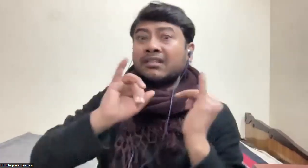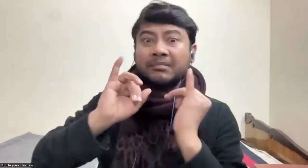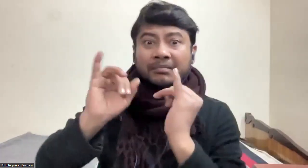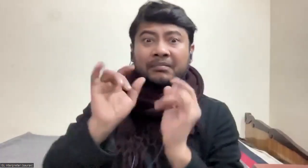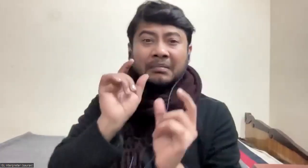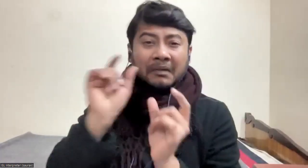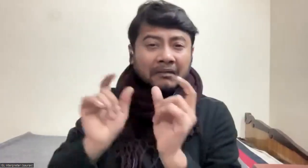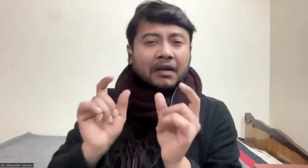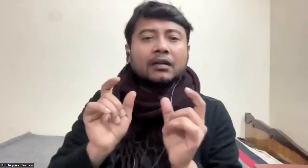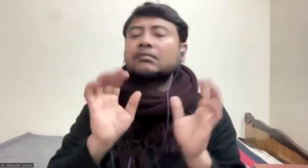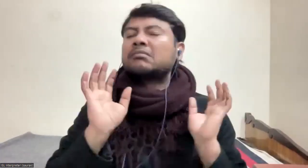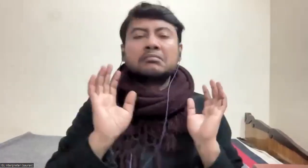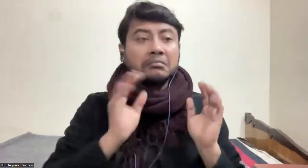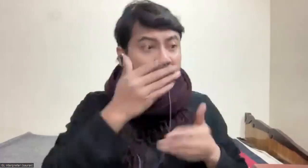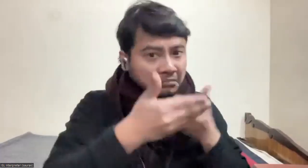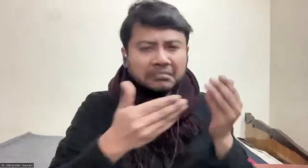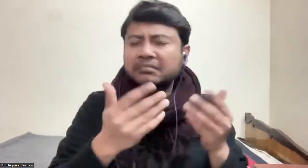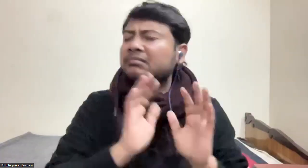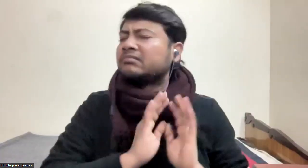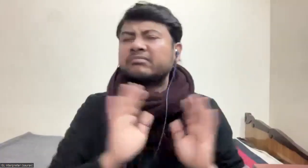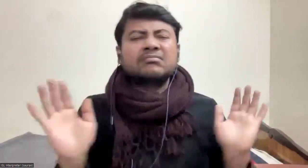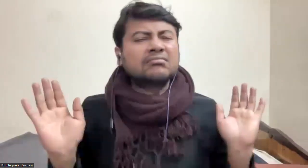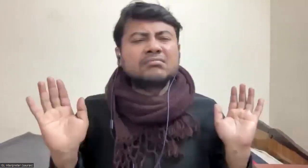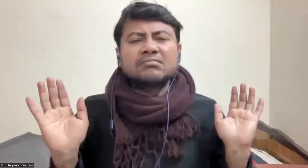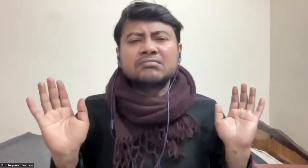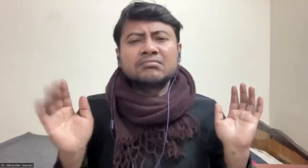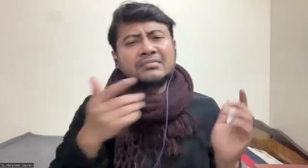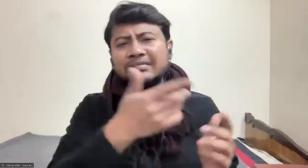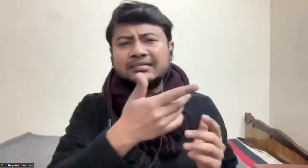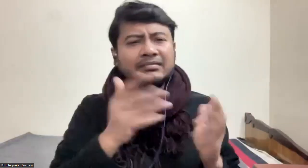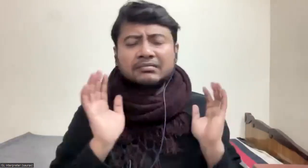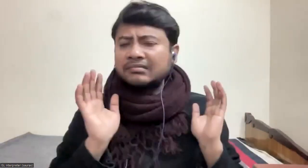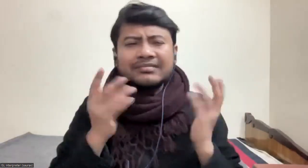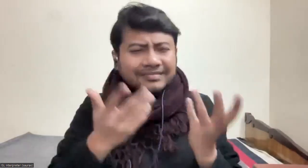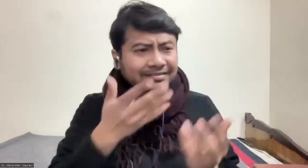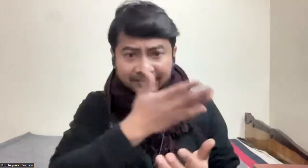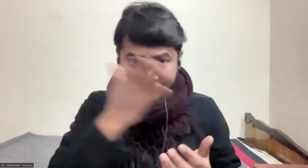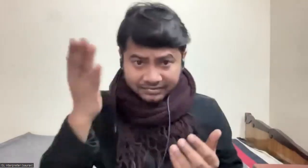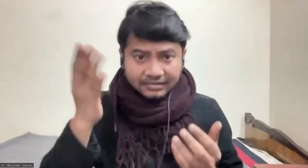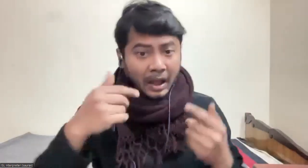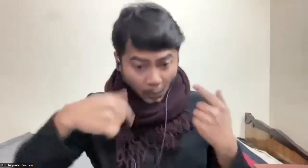offense. We should not have any kind of association with such people.